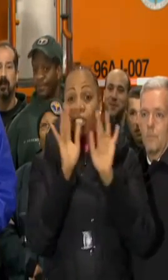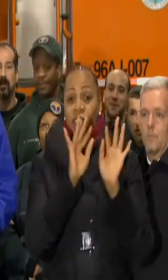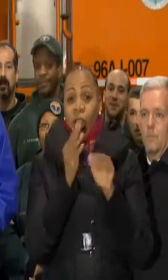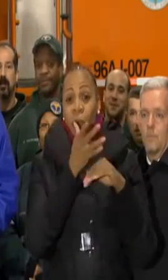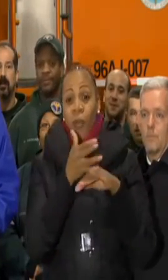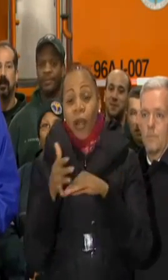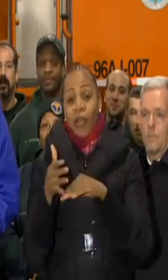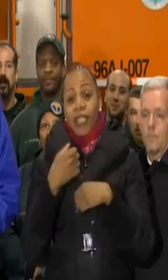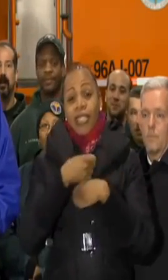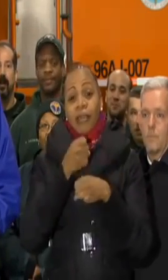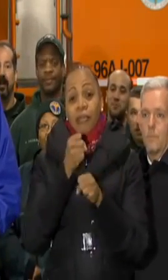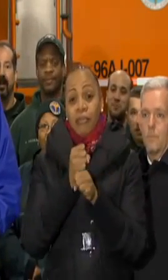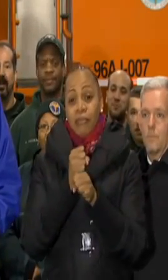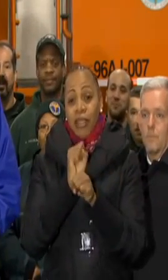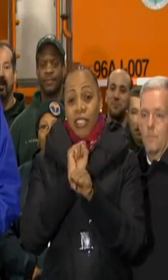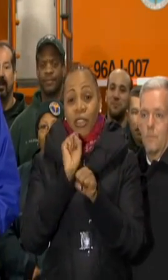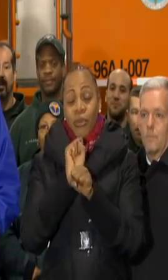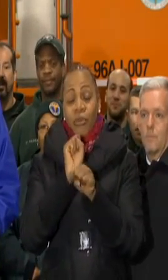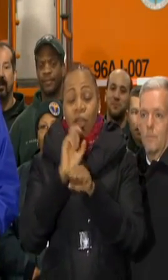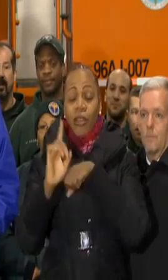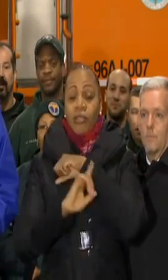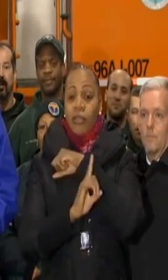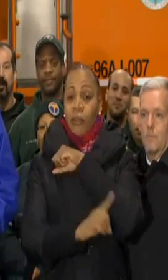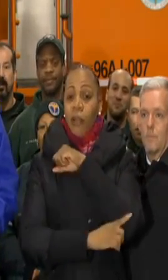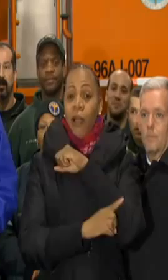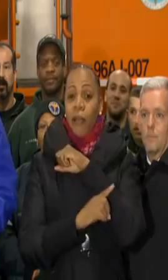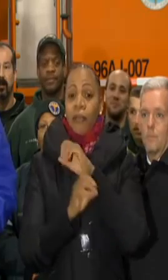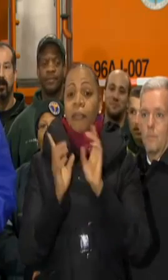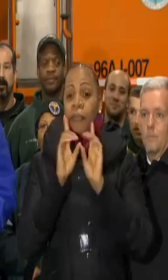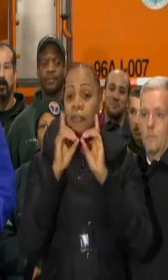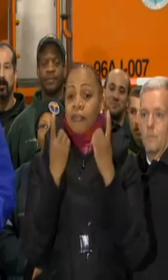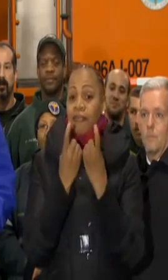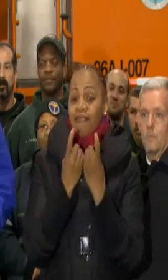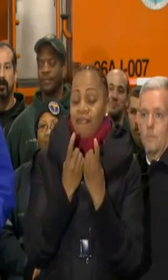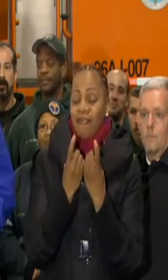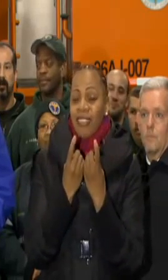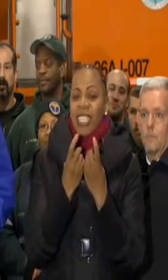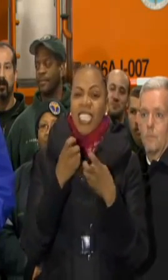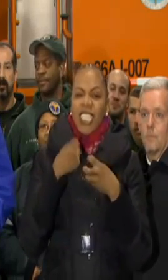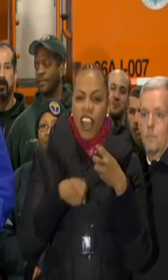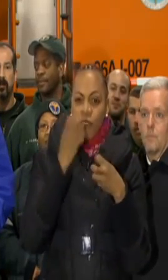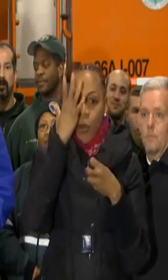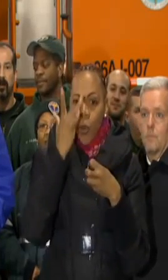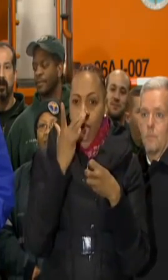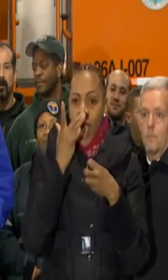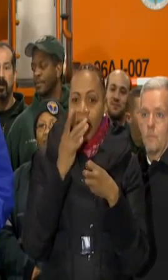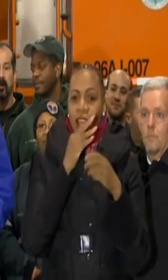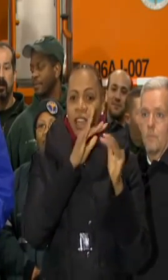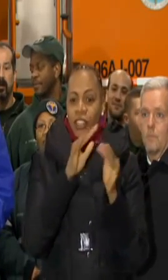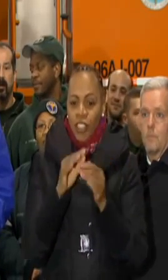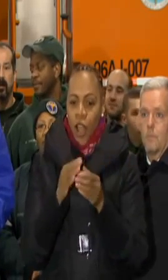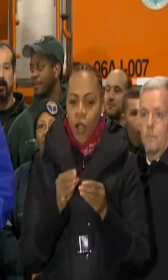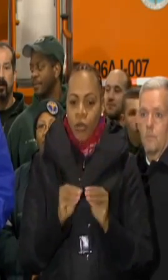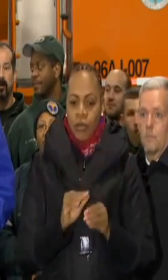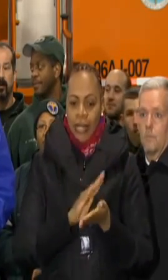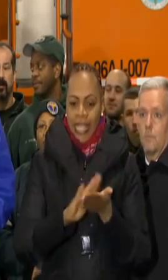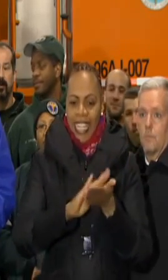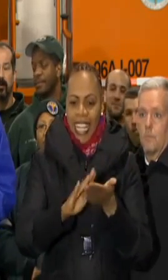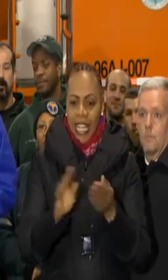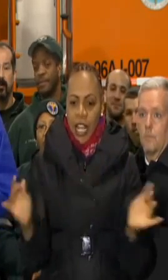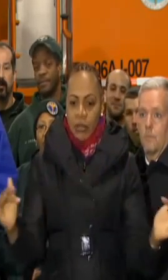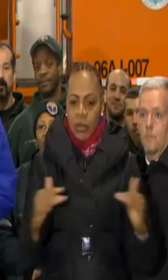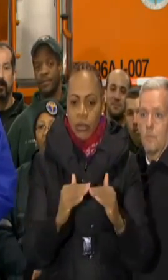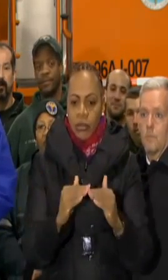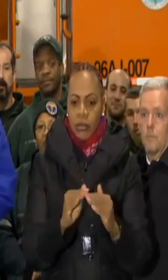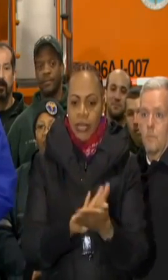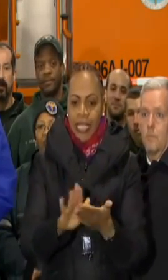makes the work of sanitation and the other agencies harder because they move snow and then in some cases it blows right back onto the street, so they have to keep going over